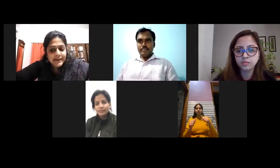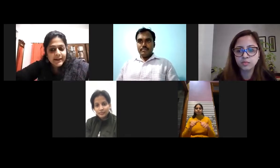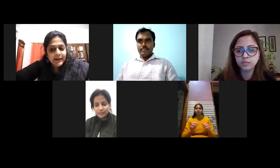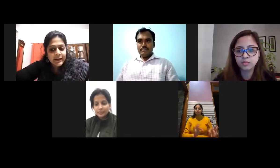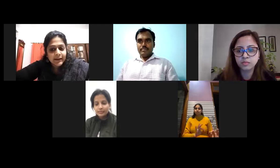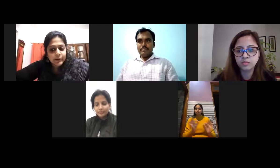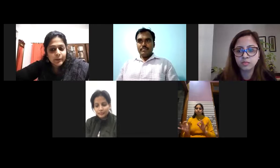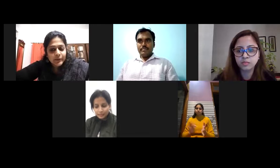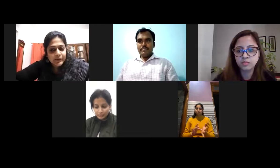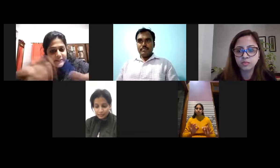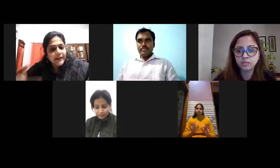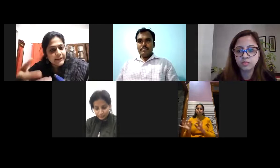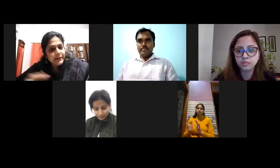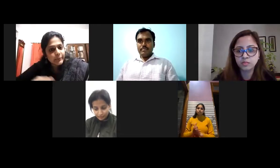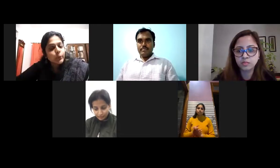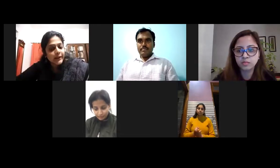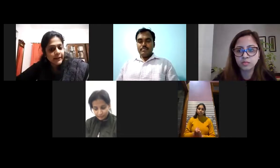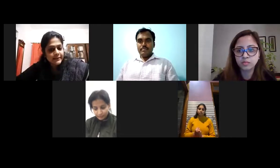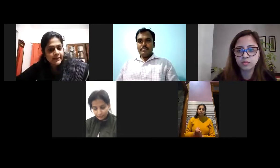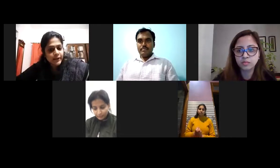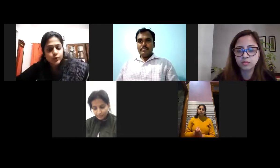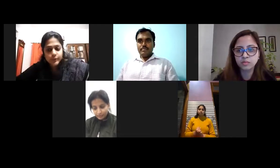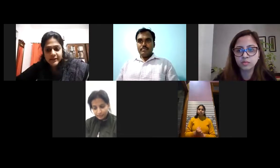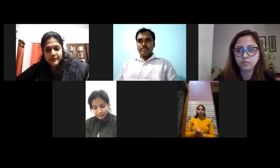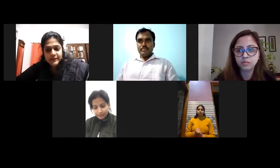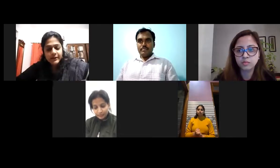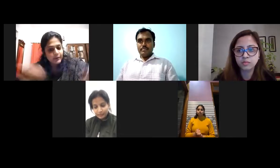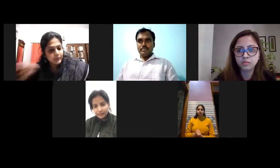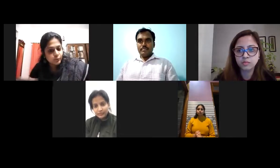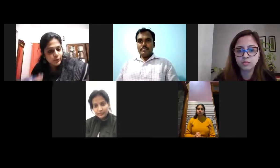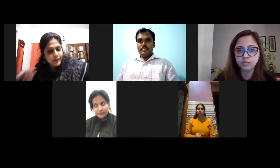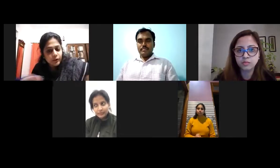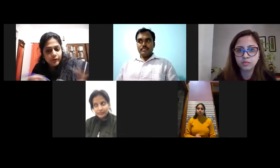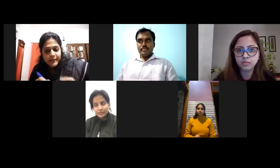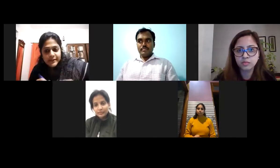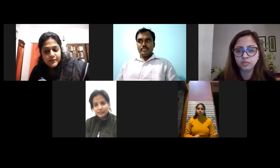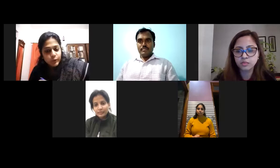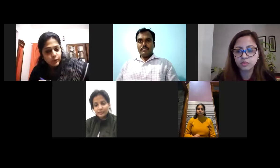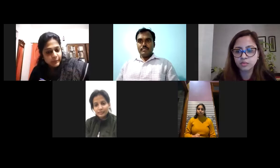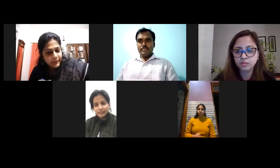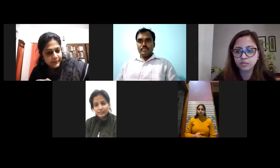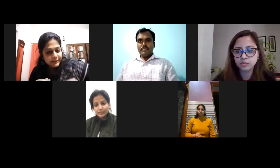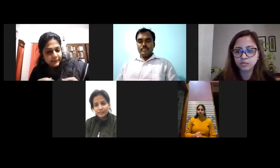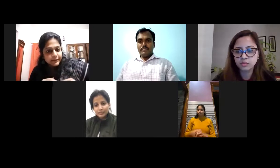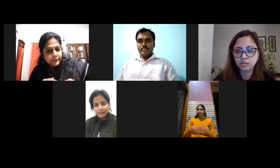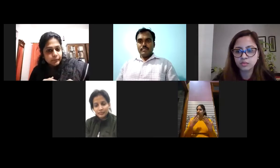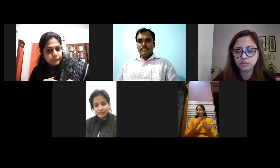as a site that can be looked at as a heterotopic site. Would either of our presenters want to